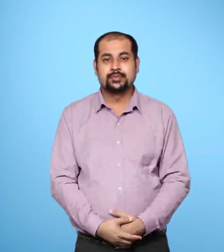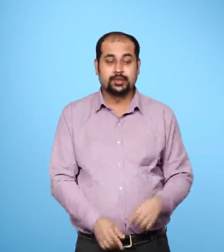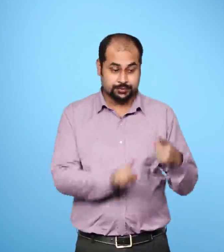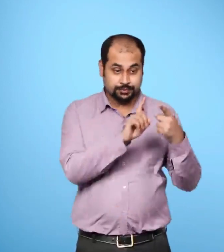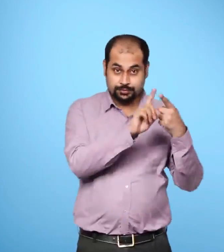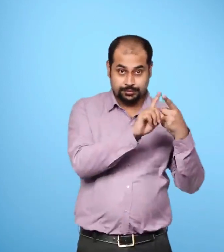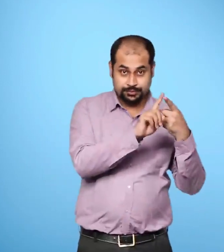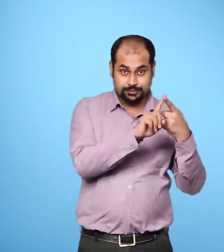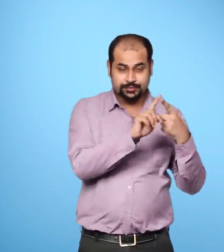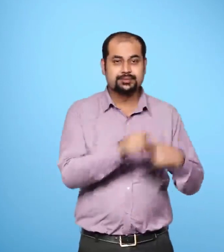Question 1.